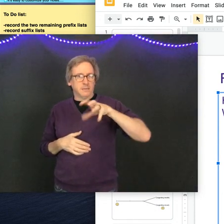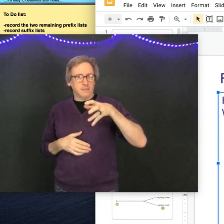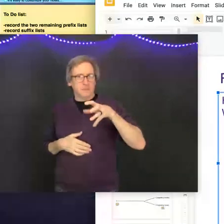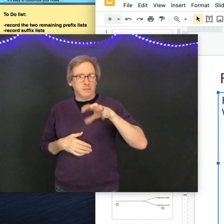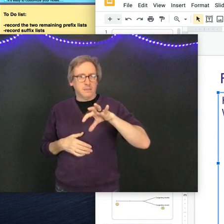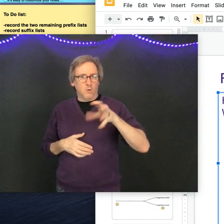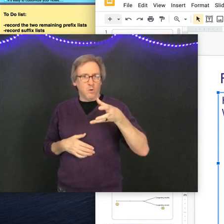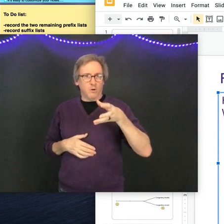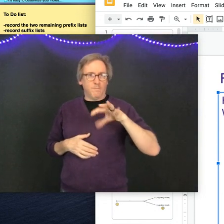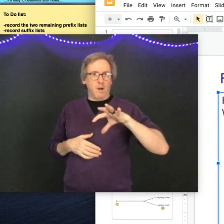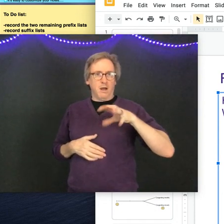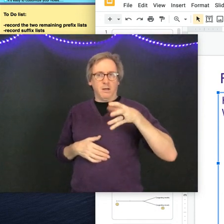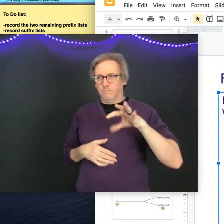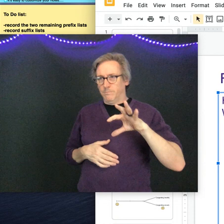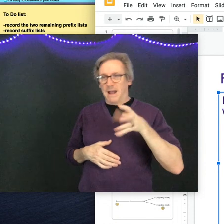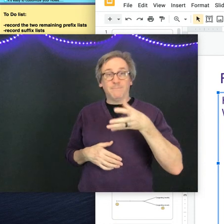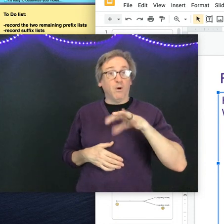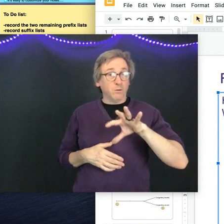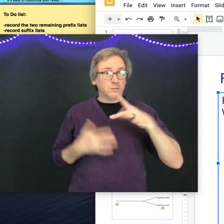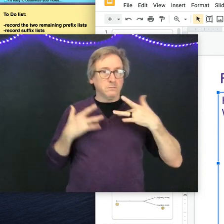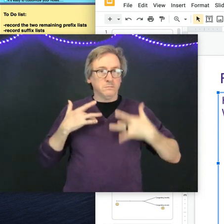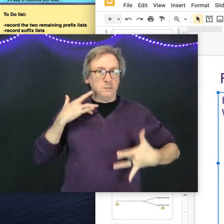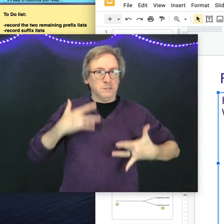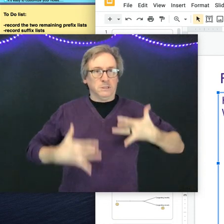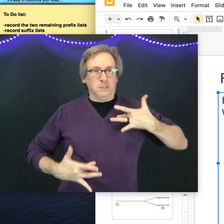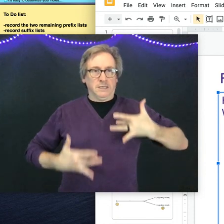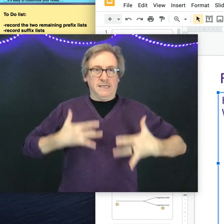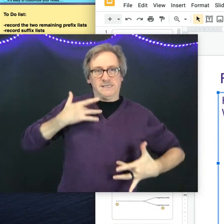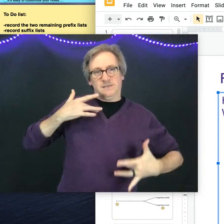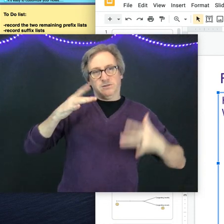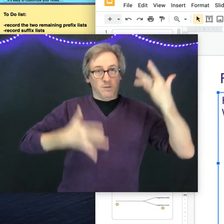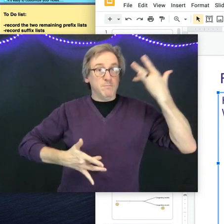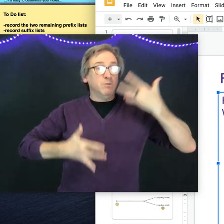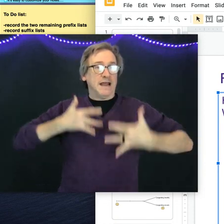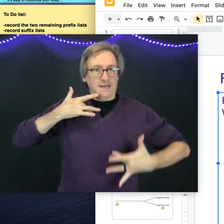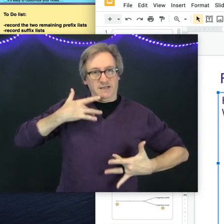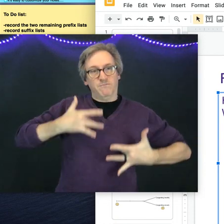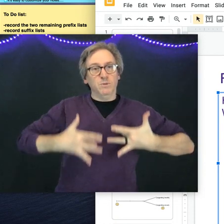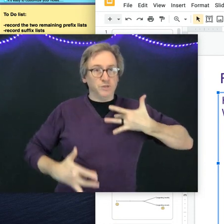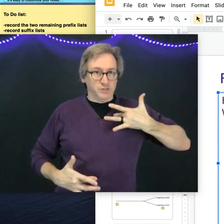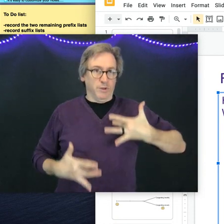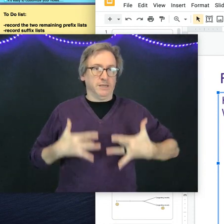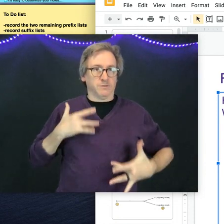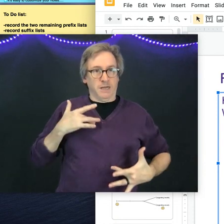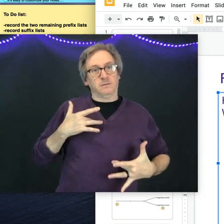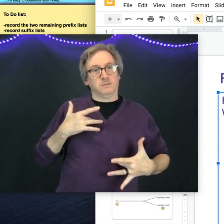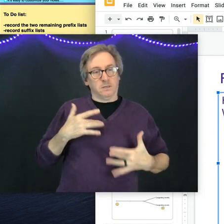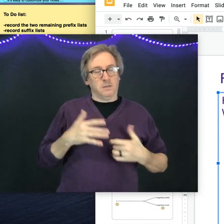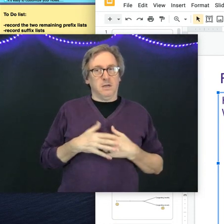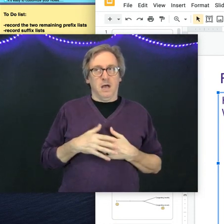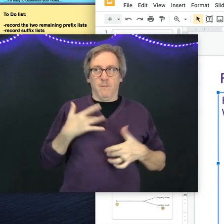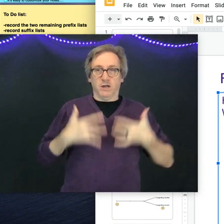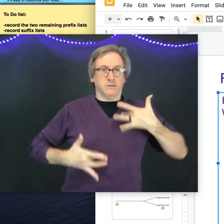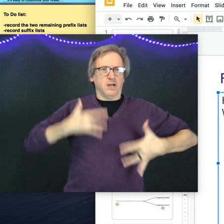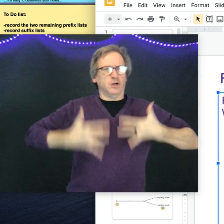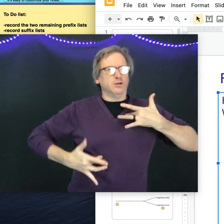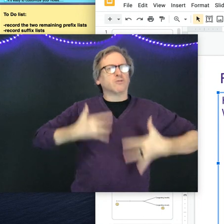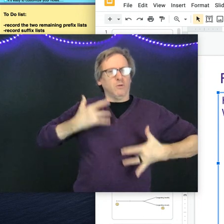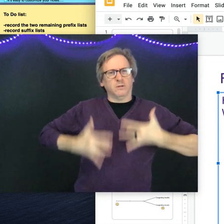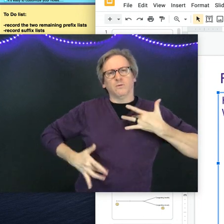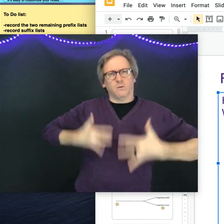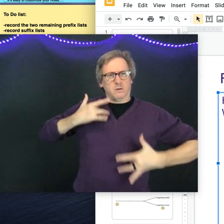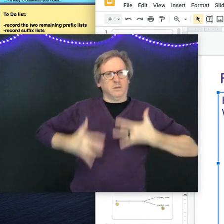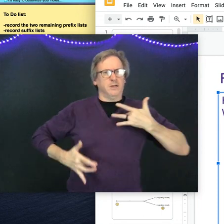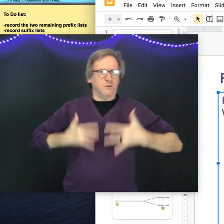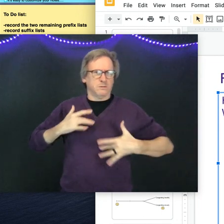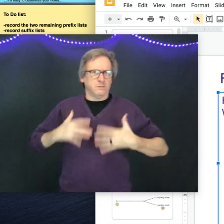manic or bipolar, is that idea of mood swings, right?